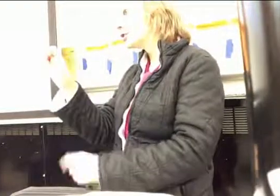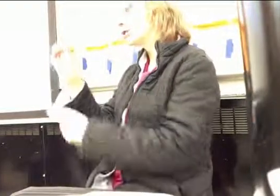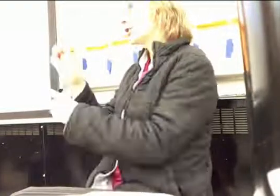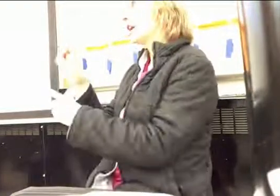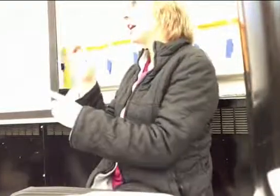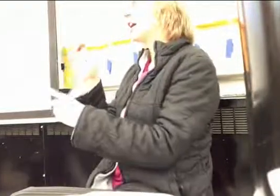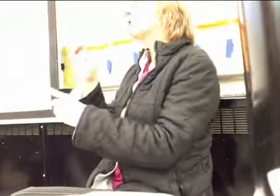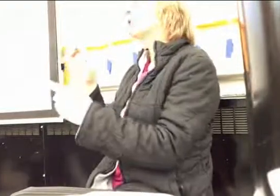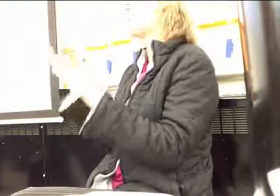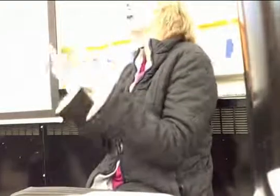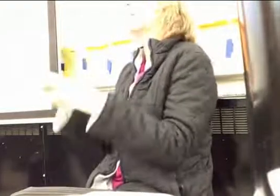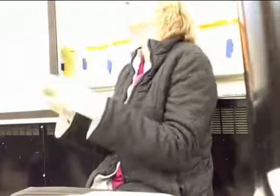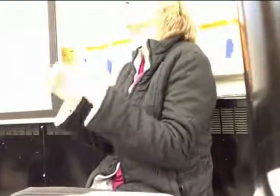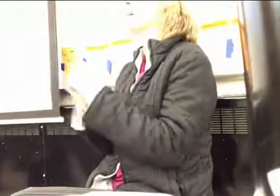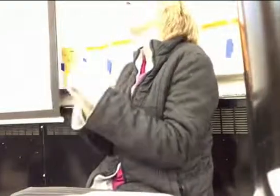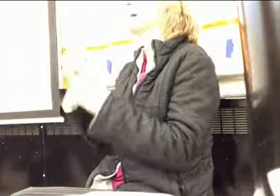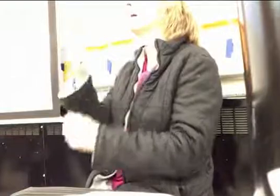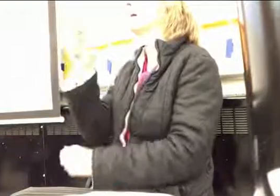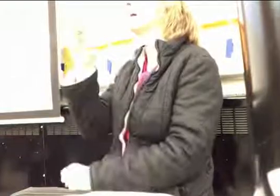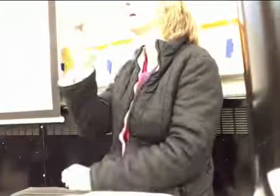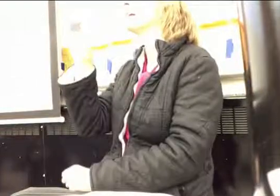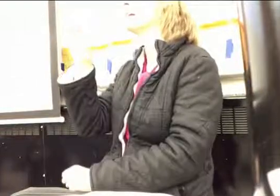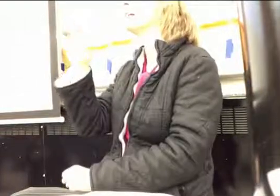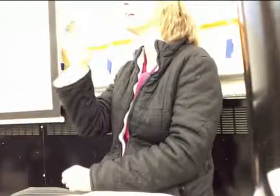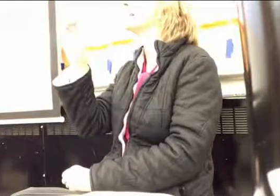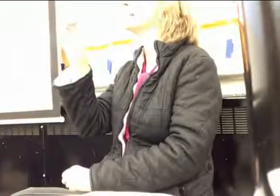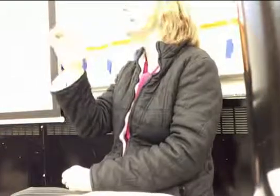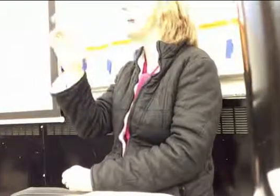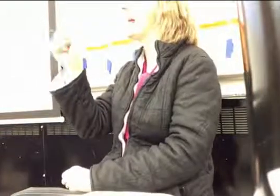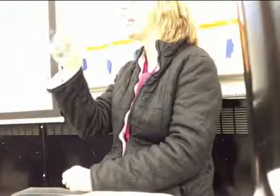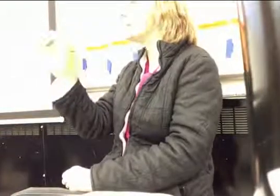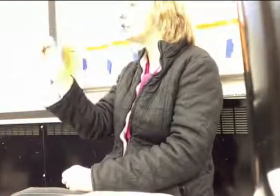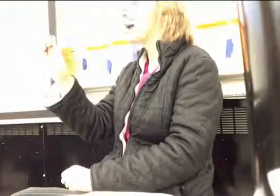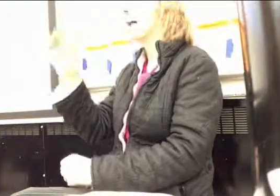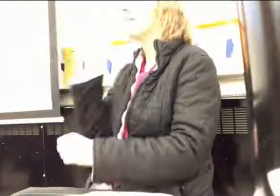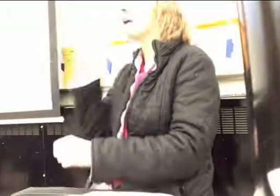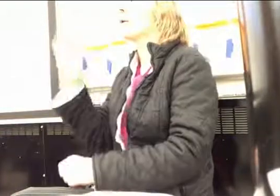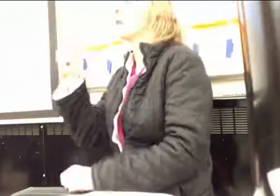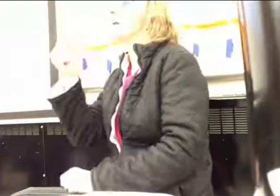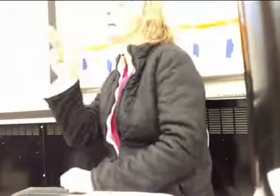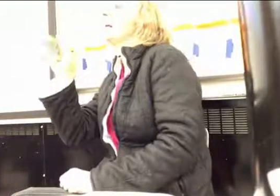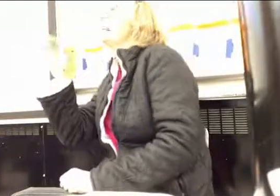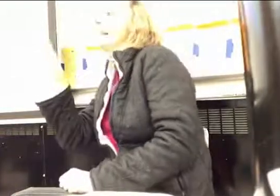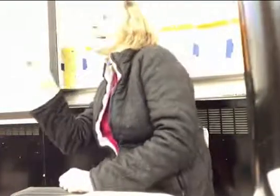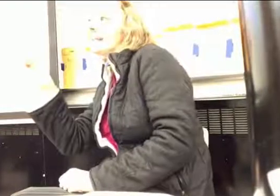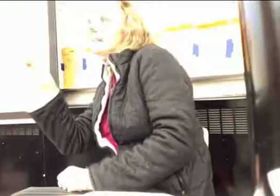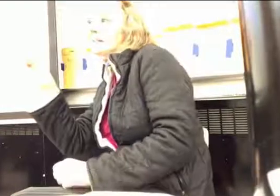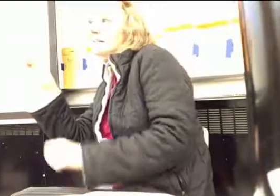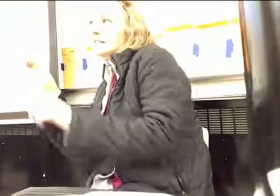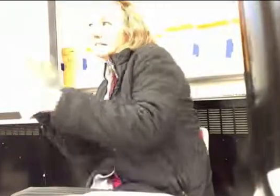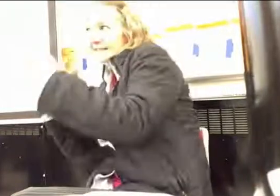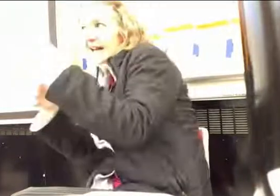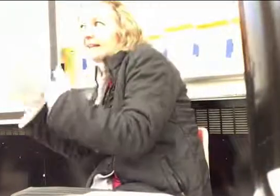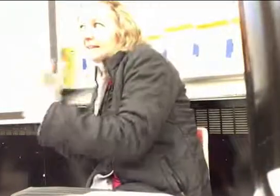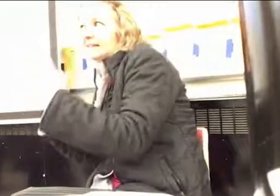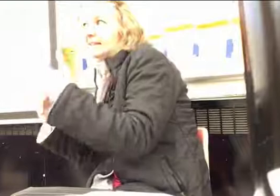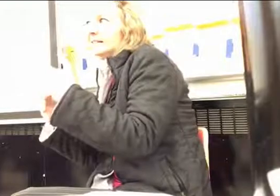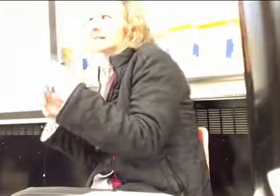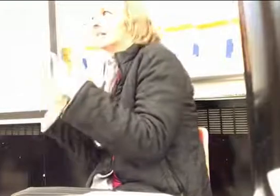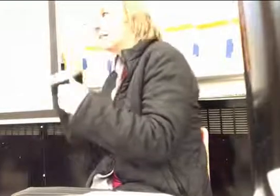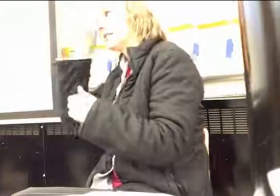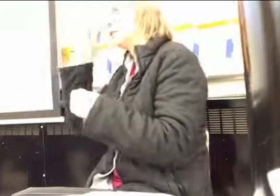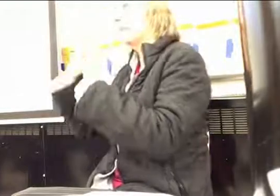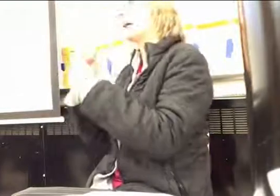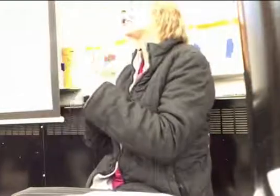gild society. So on your paper, what you need to be able to highlight, first off, make sure again that you've double starred it. Make sure you